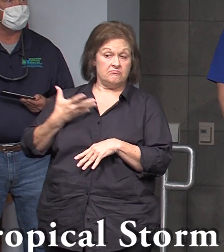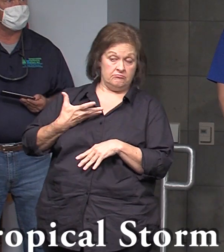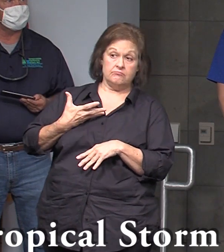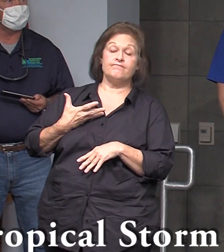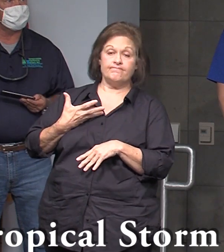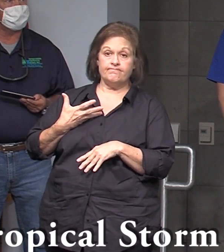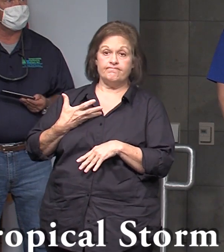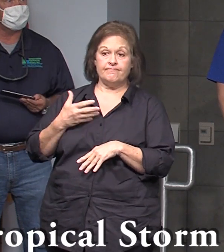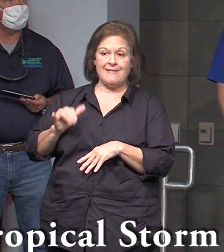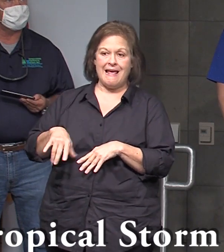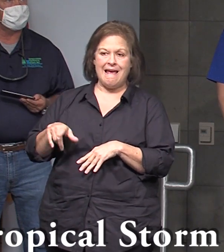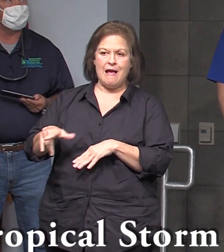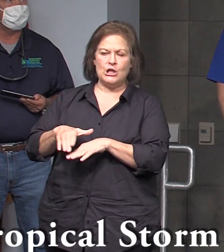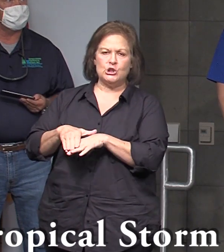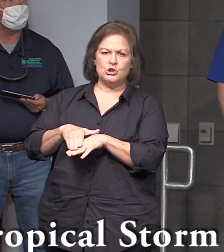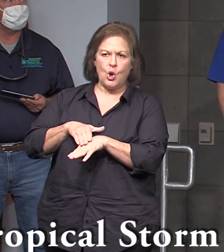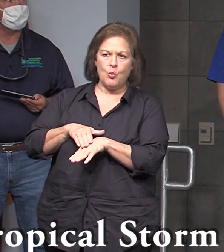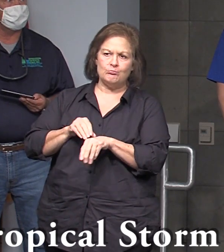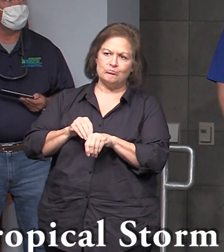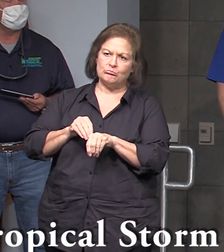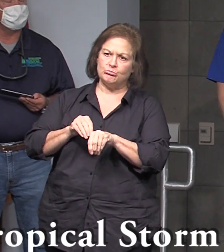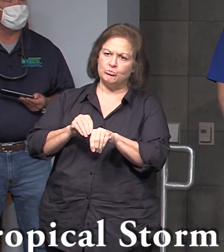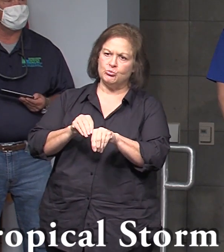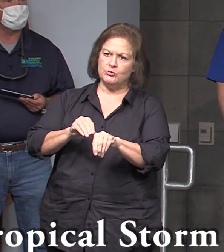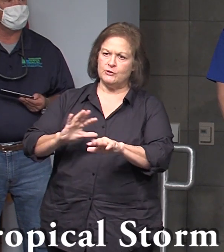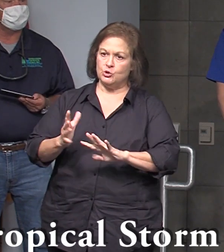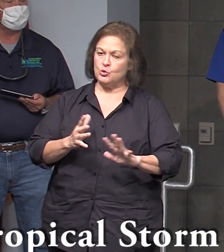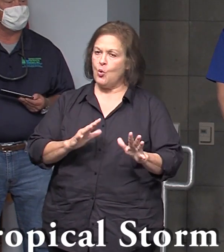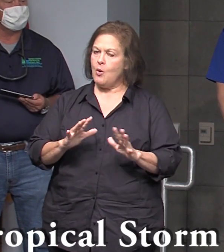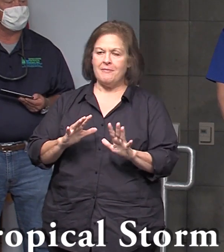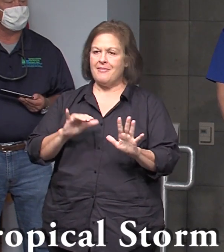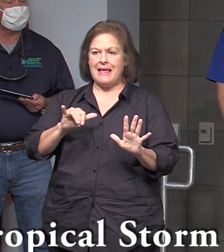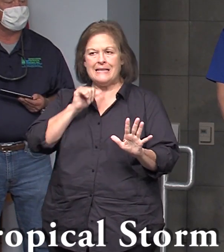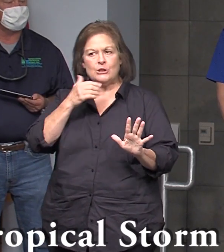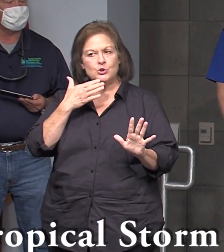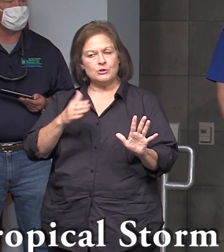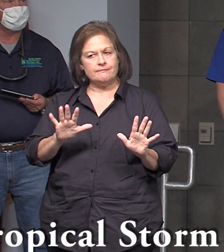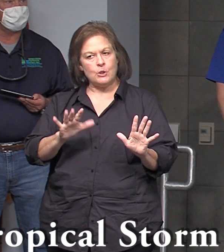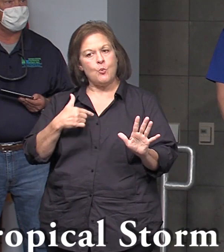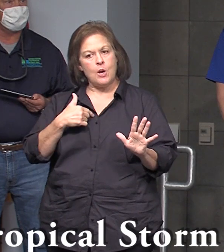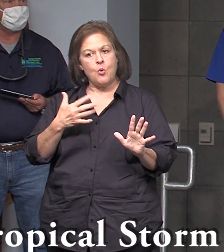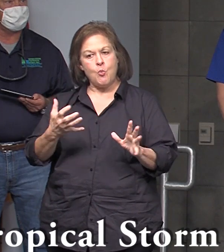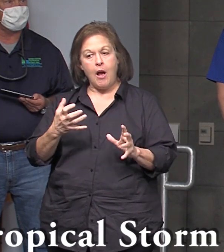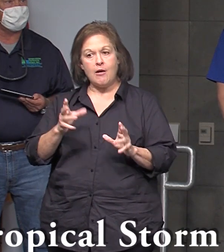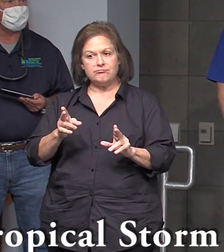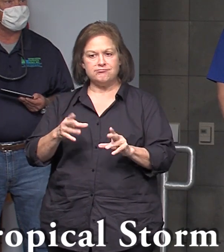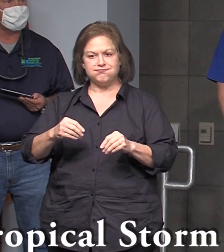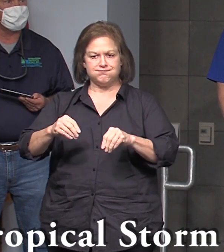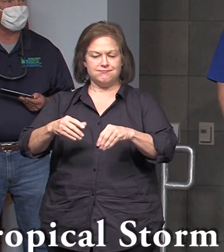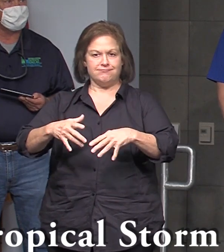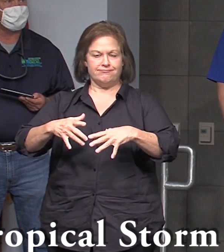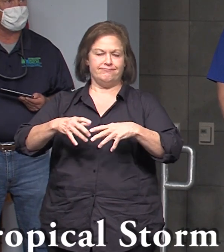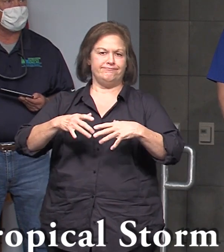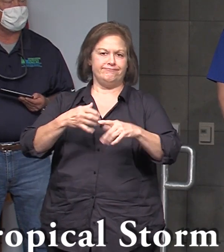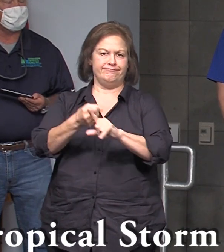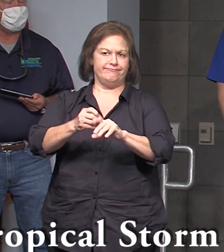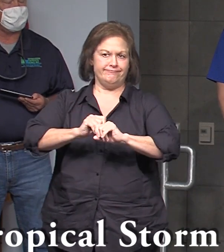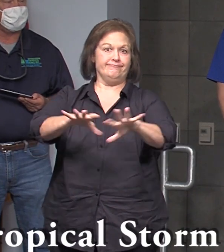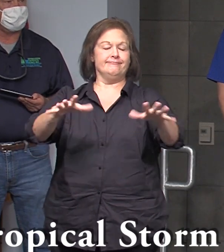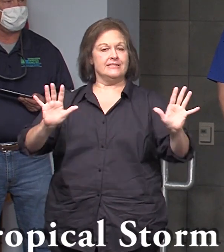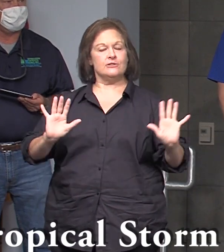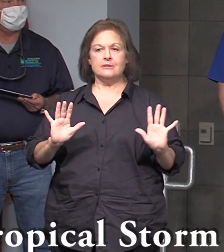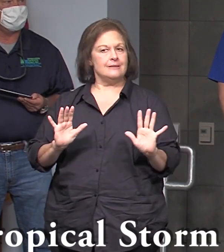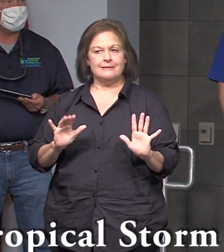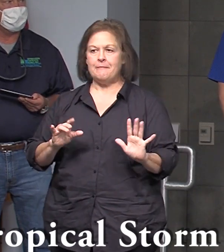a slower than normal storm. So that's not good for us. We like storms to move through quickly. It is a slower than normal